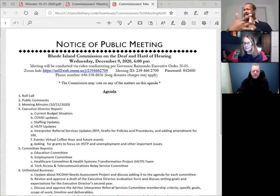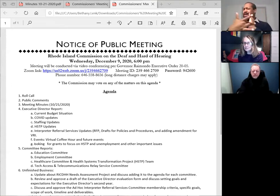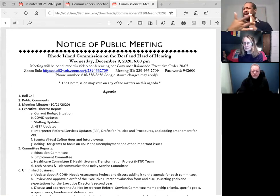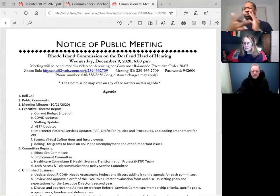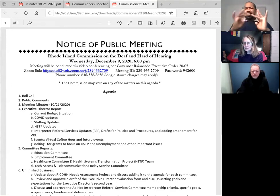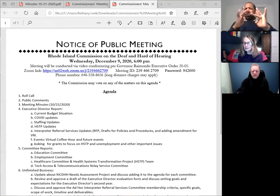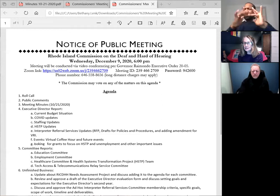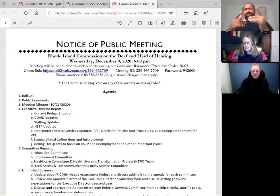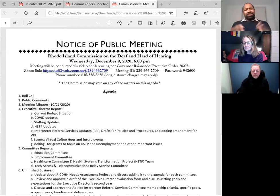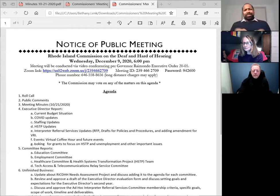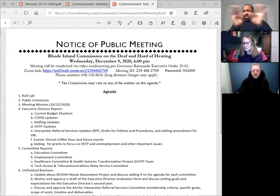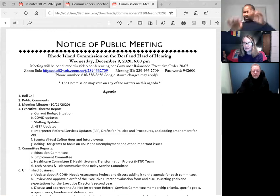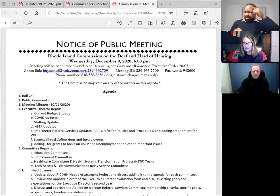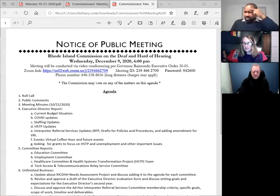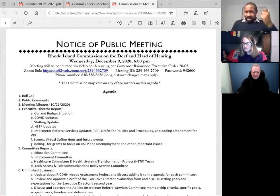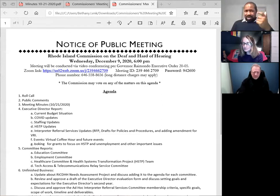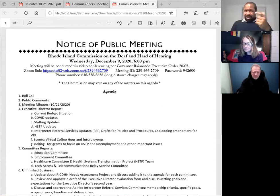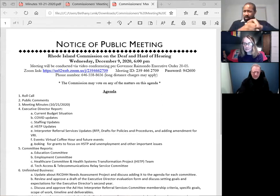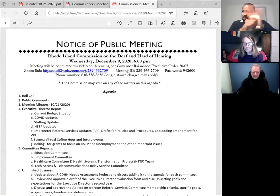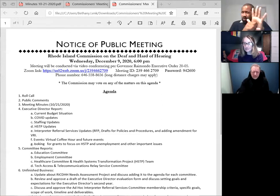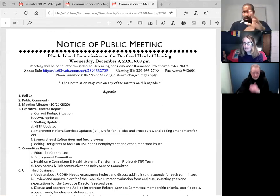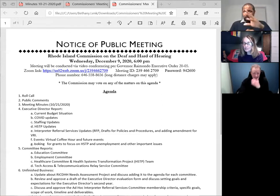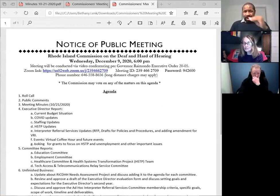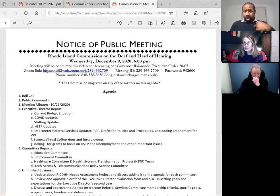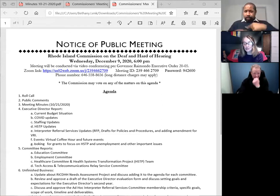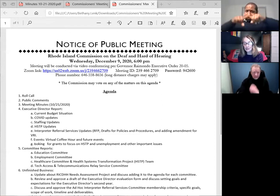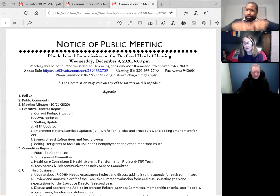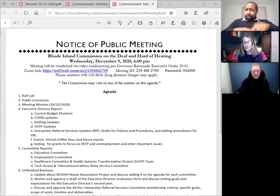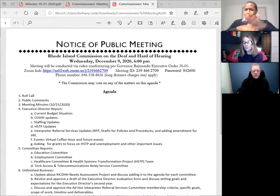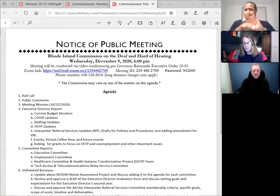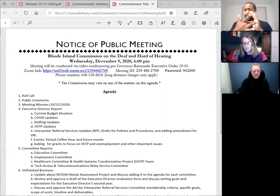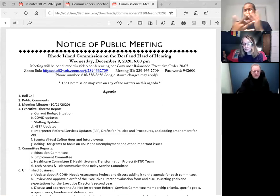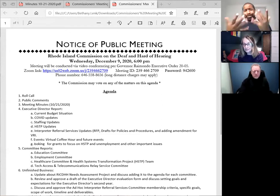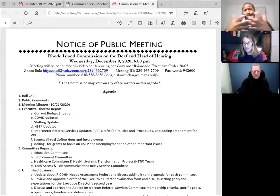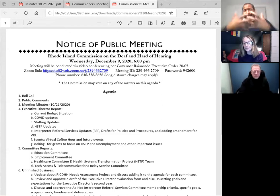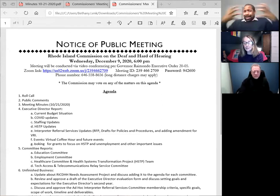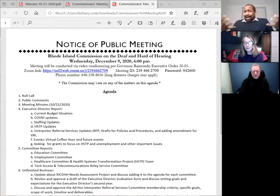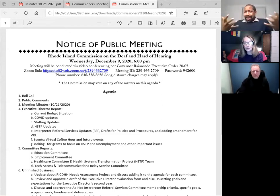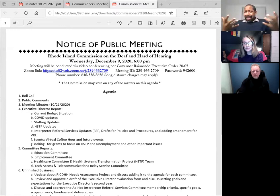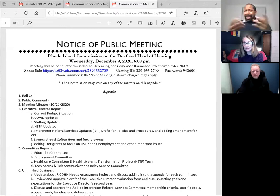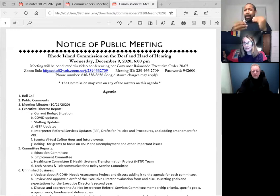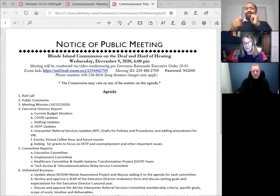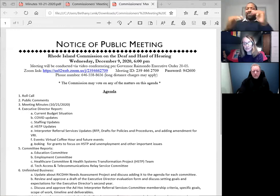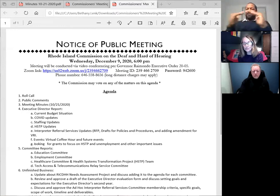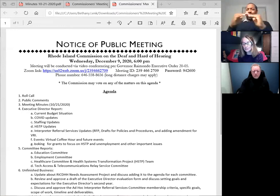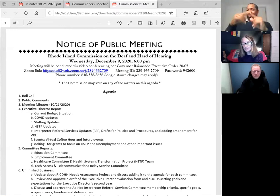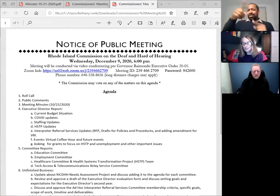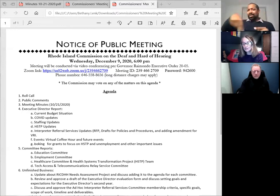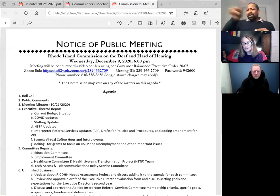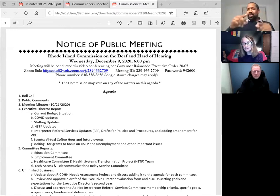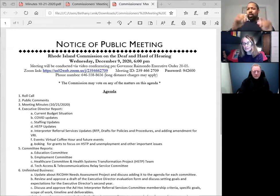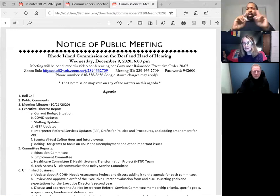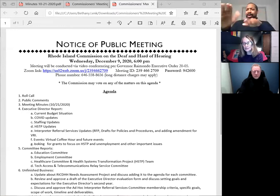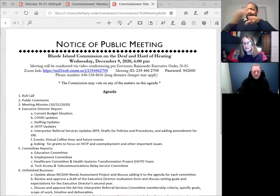BIPOC individuals can handle the issues that they've had for years, but now are worsened by COVID and the huge dependence